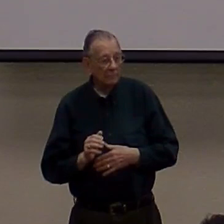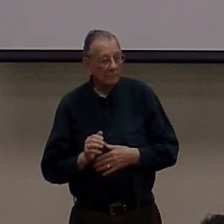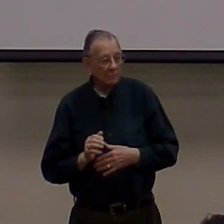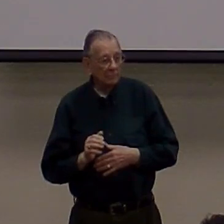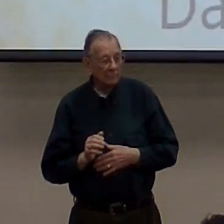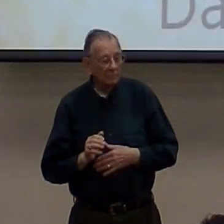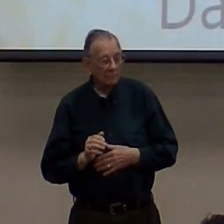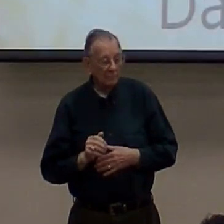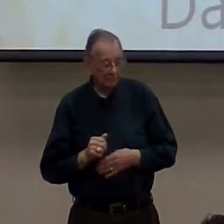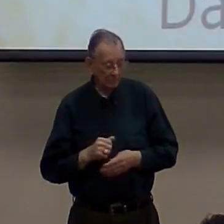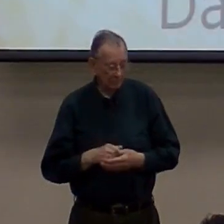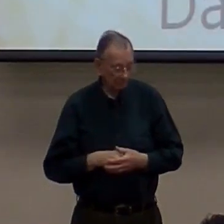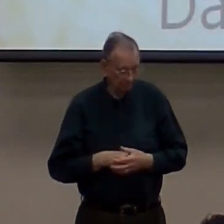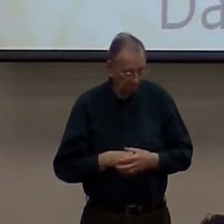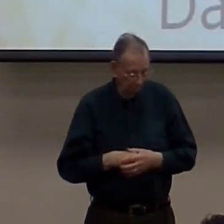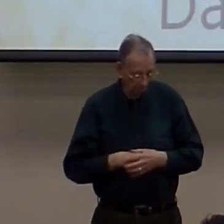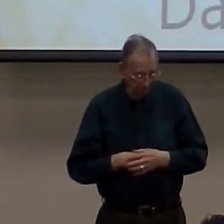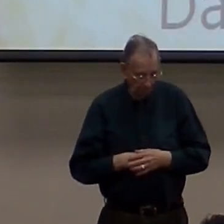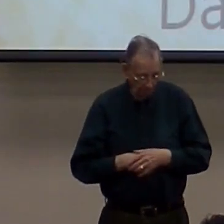brother.